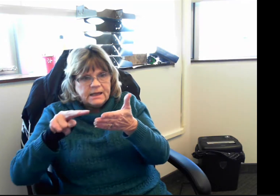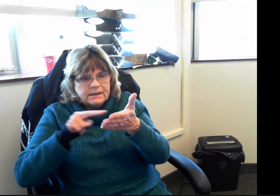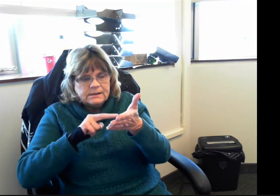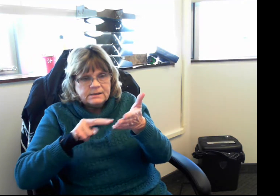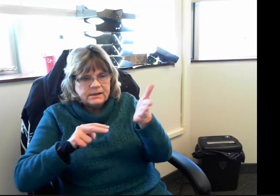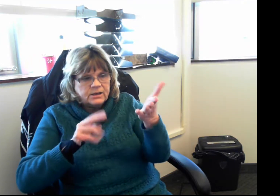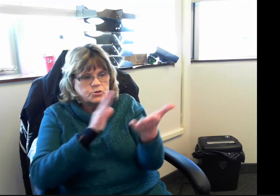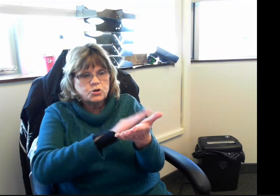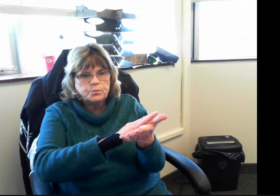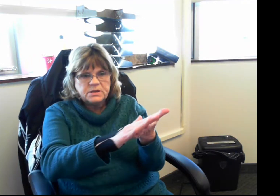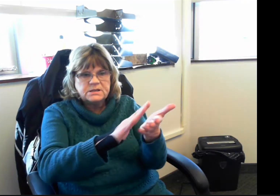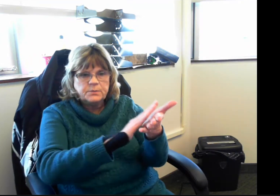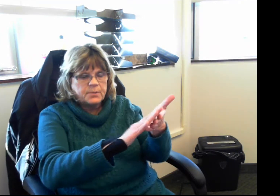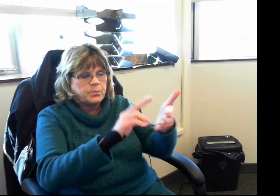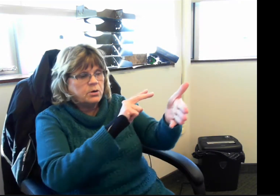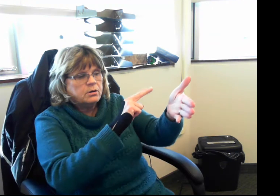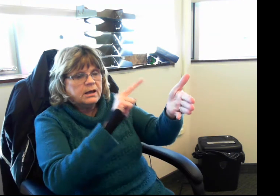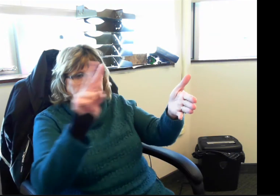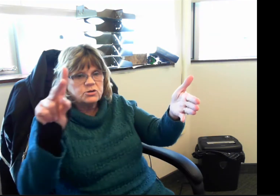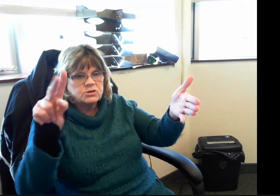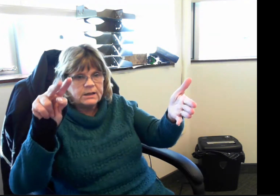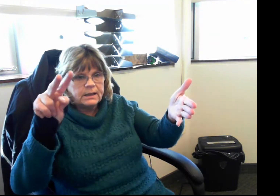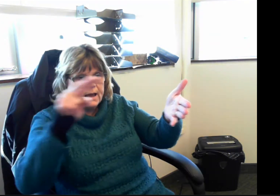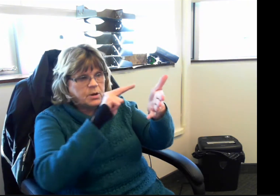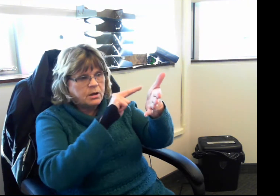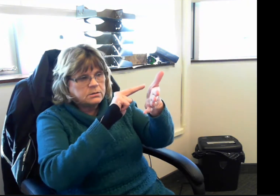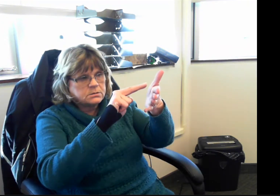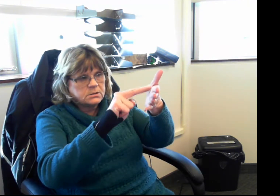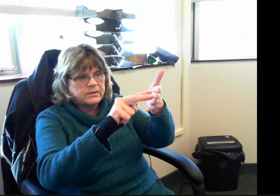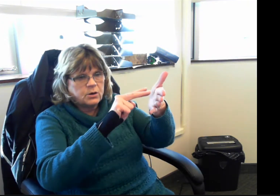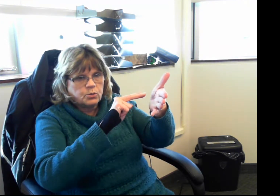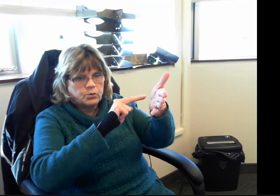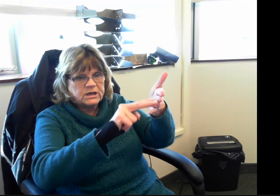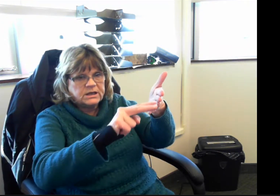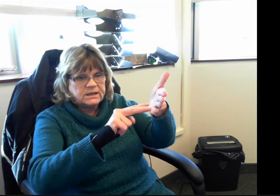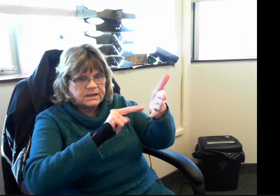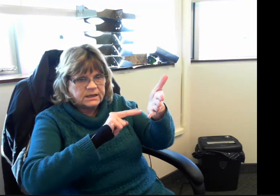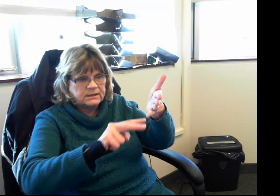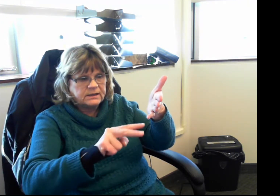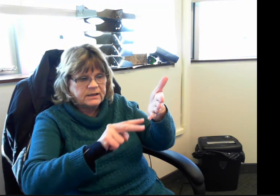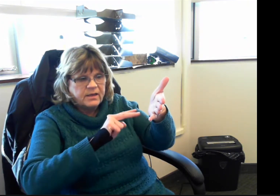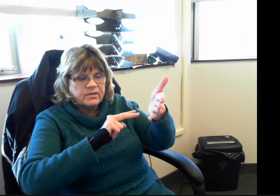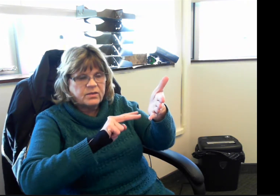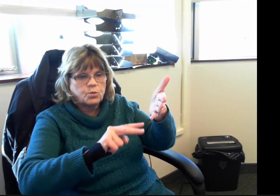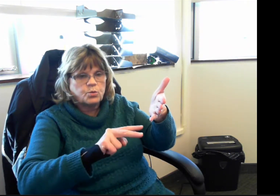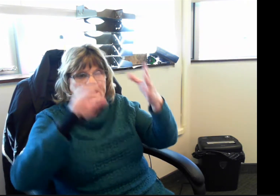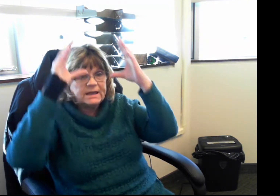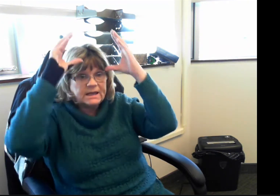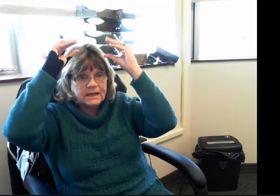reading. Here's your piece of paper. Here's their little eyeballs, and they're reading. The